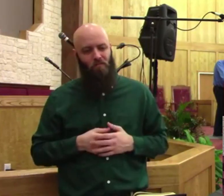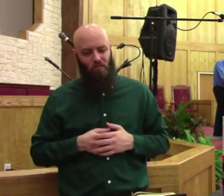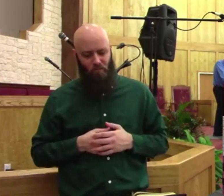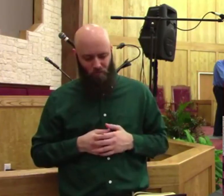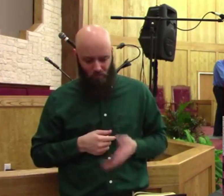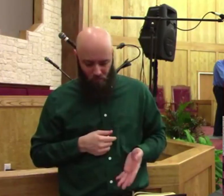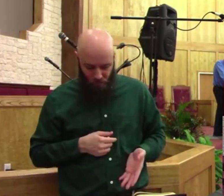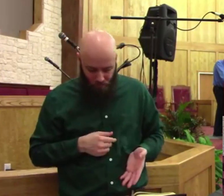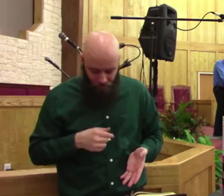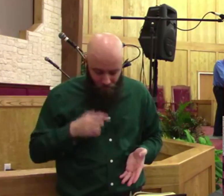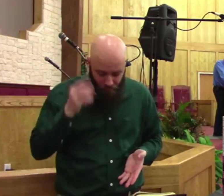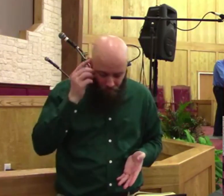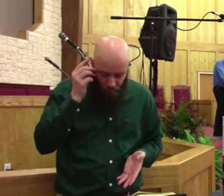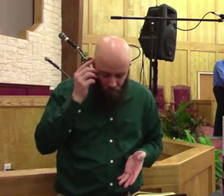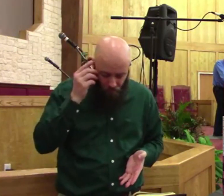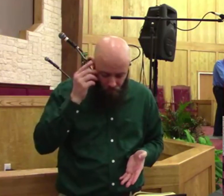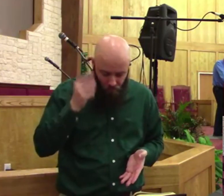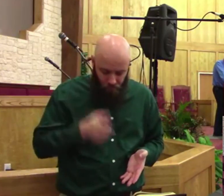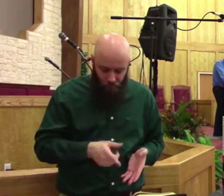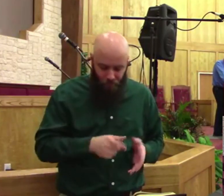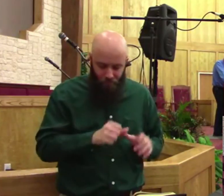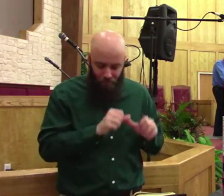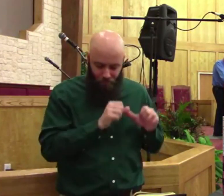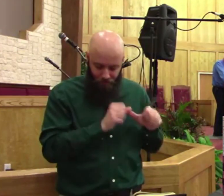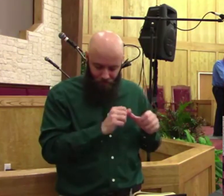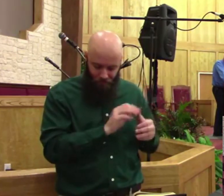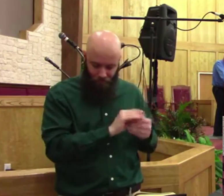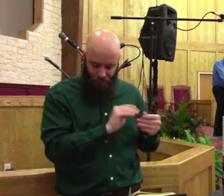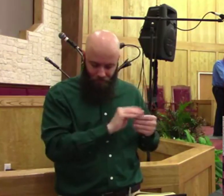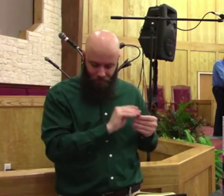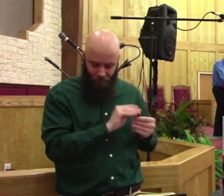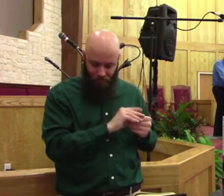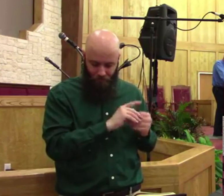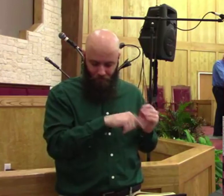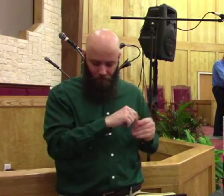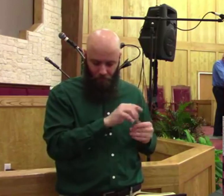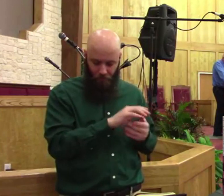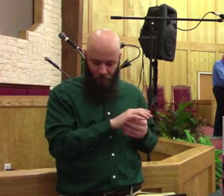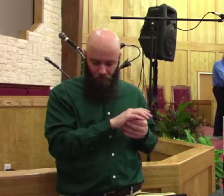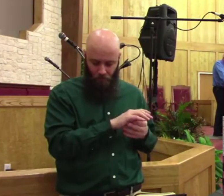is going on with his story to